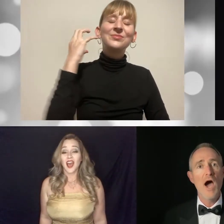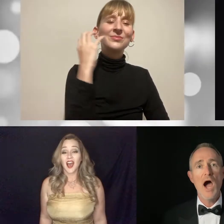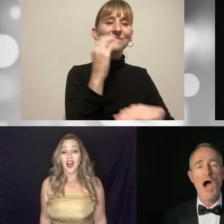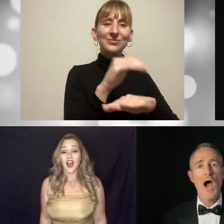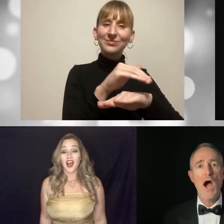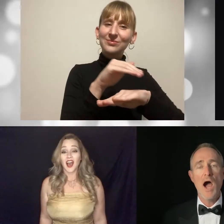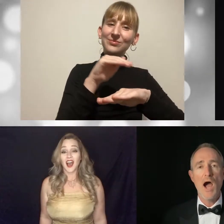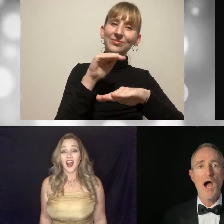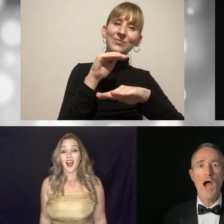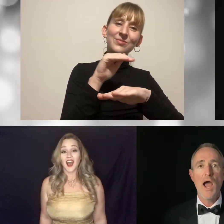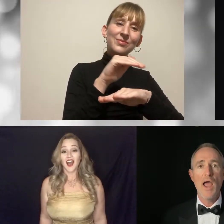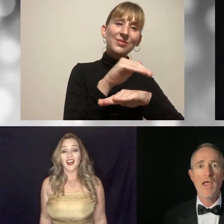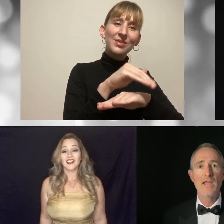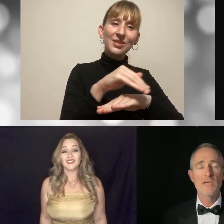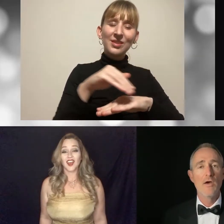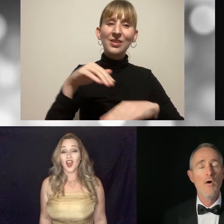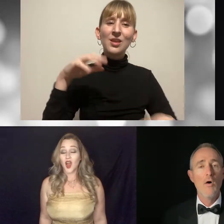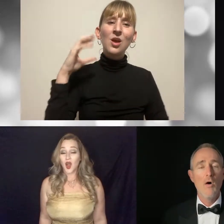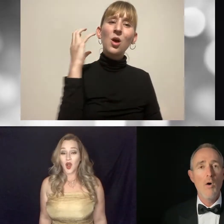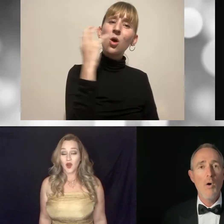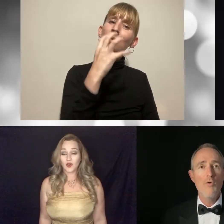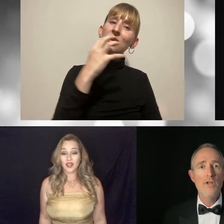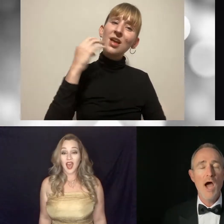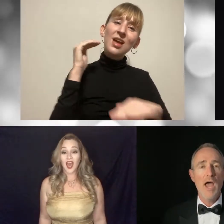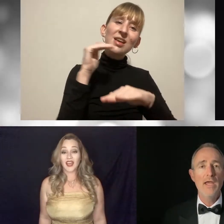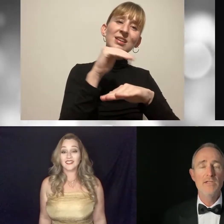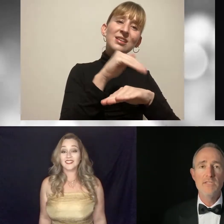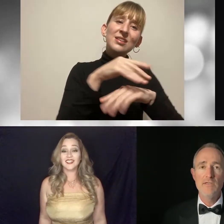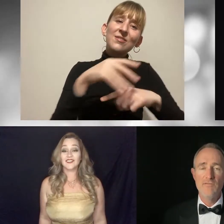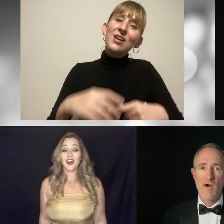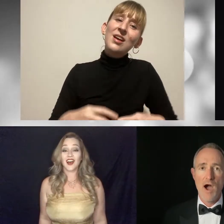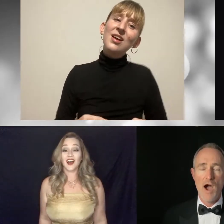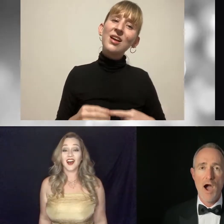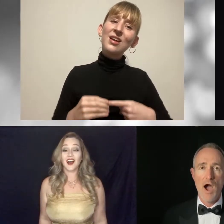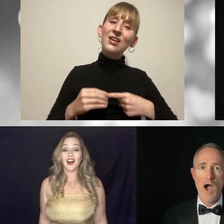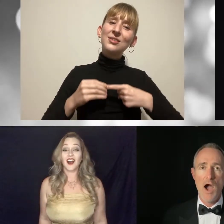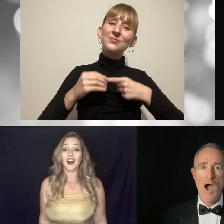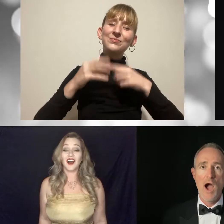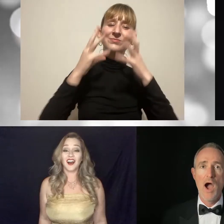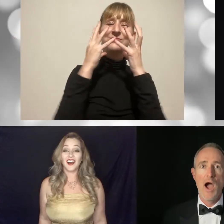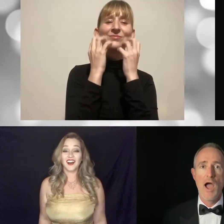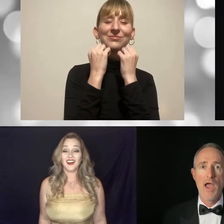night, O night divine.